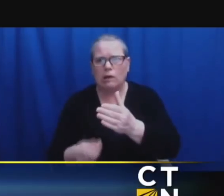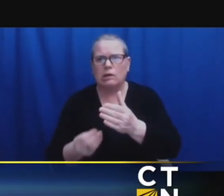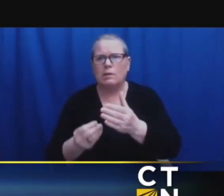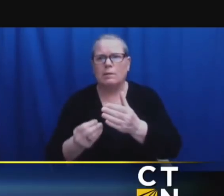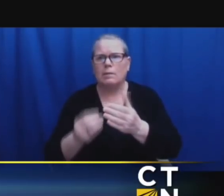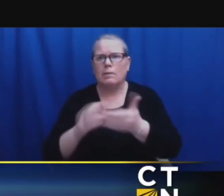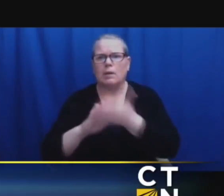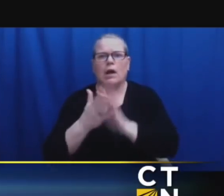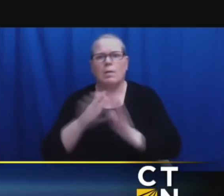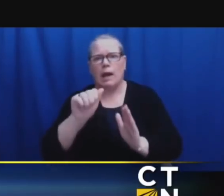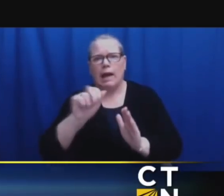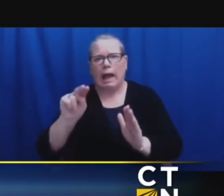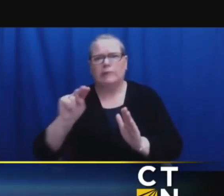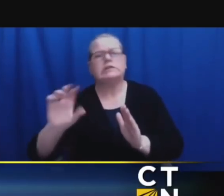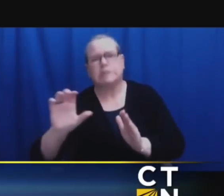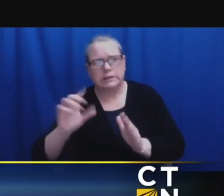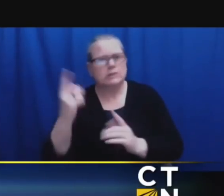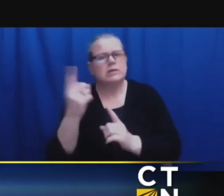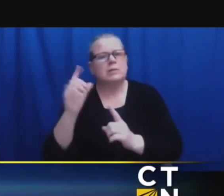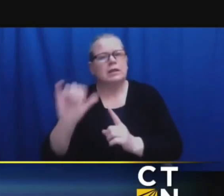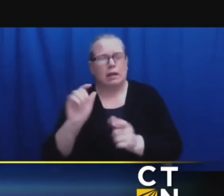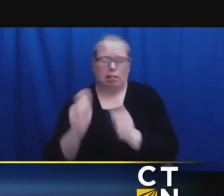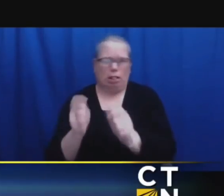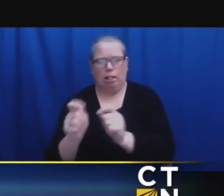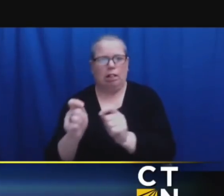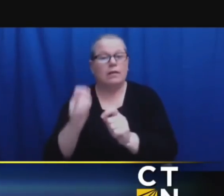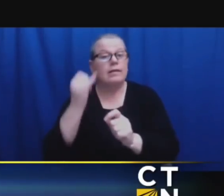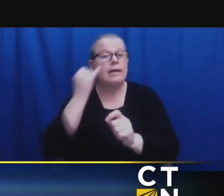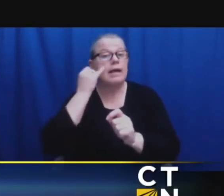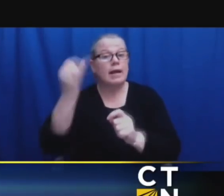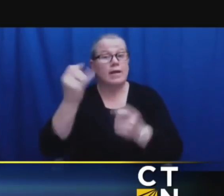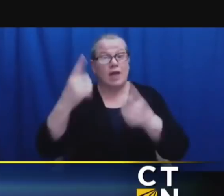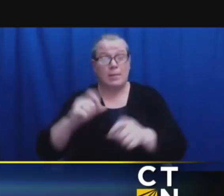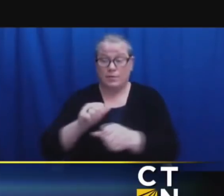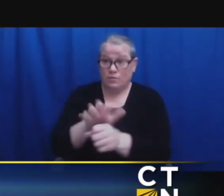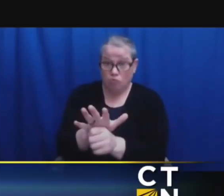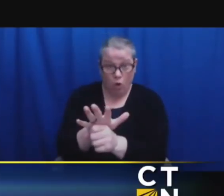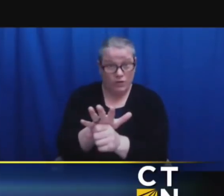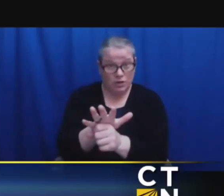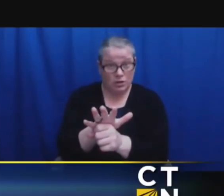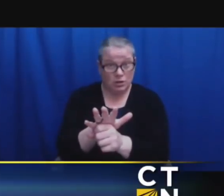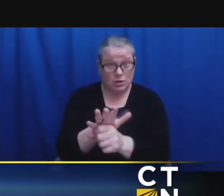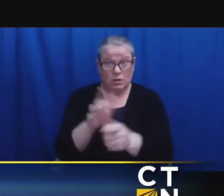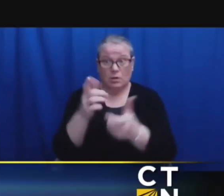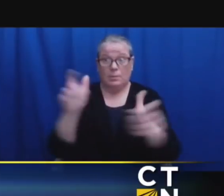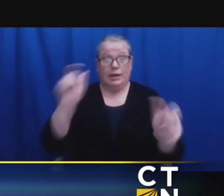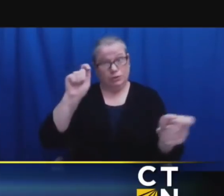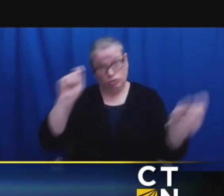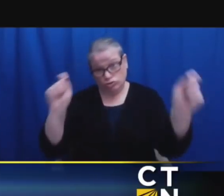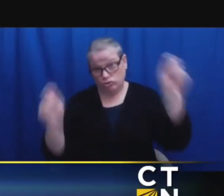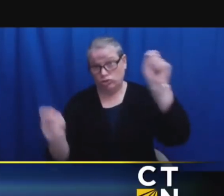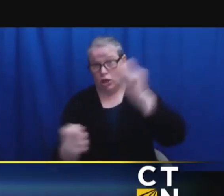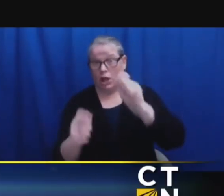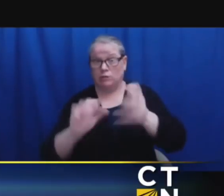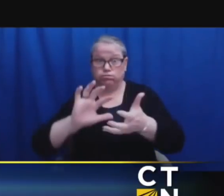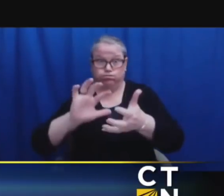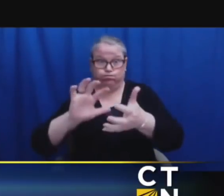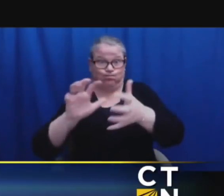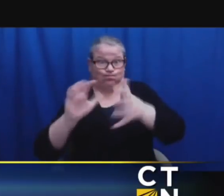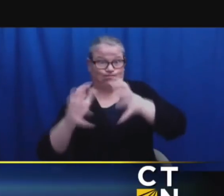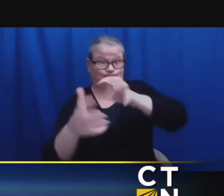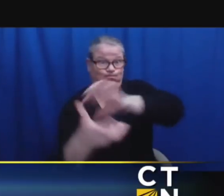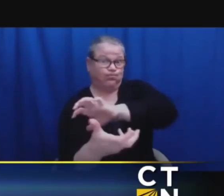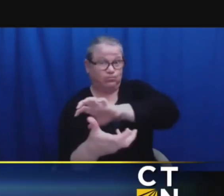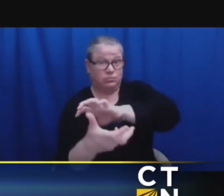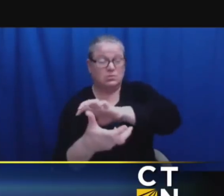example. If there are big changes in coronavirus, that may lead to the vaccines that we have